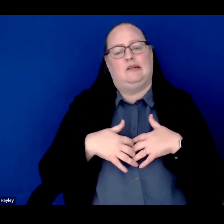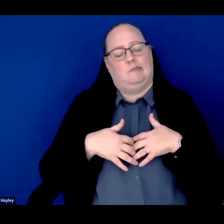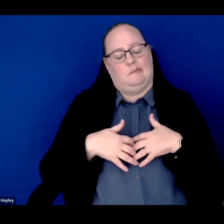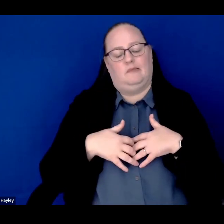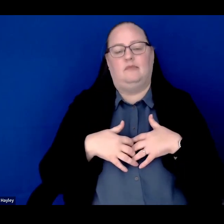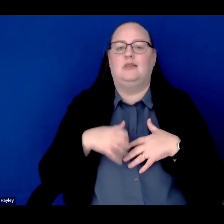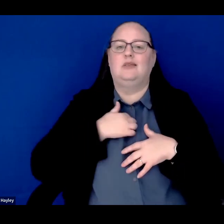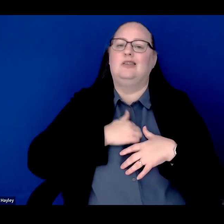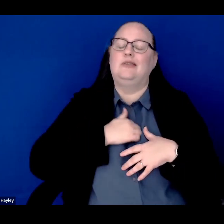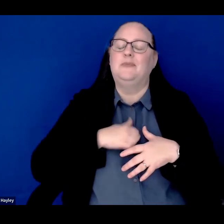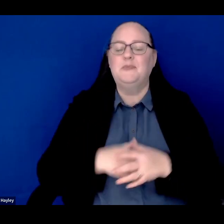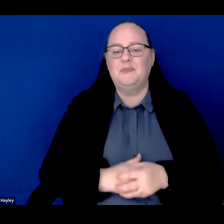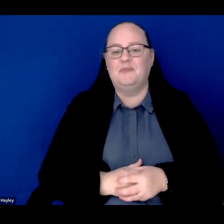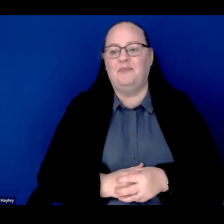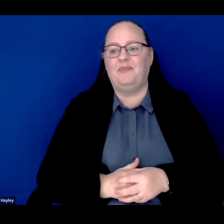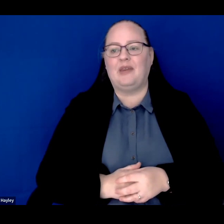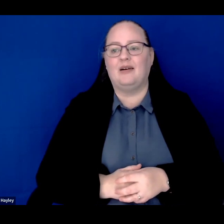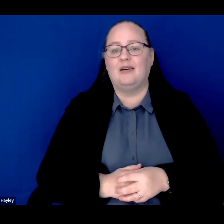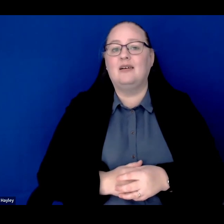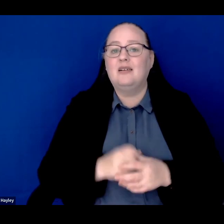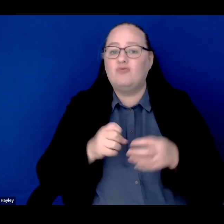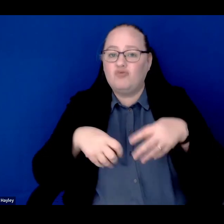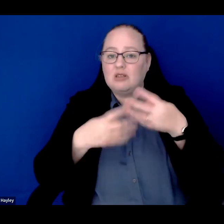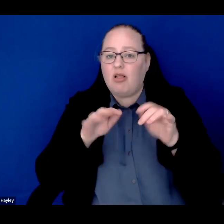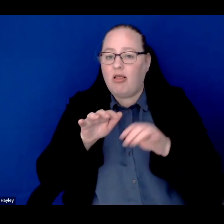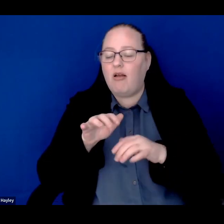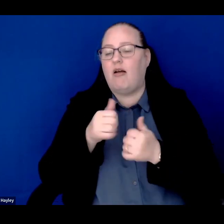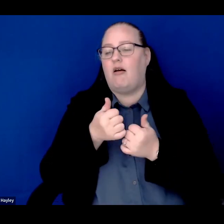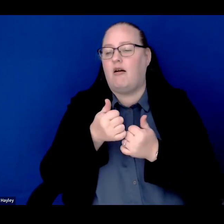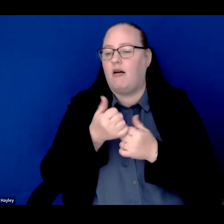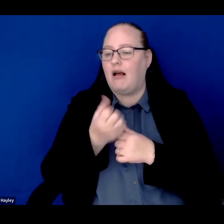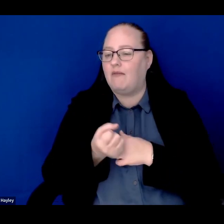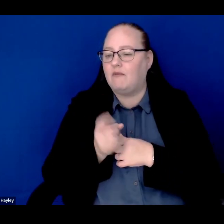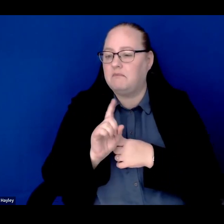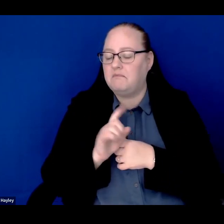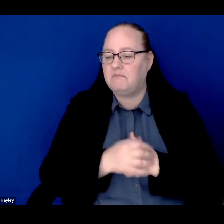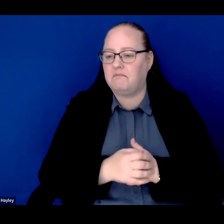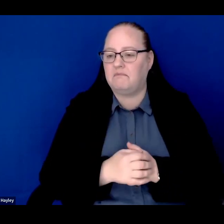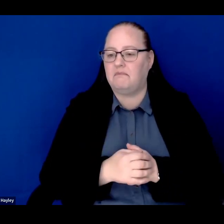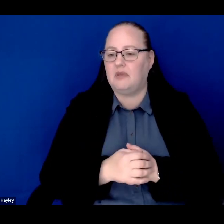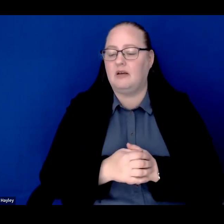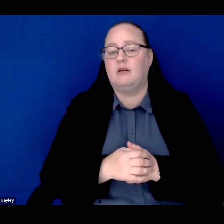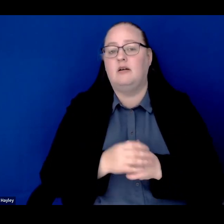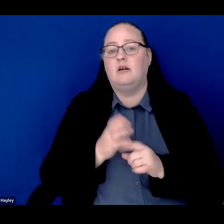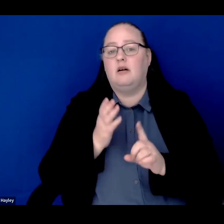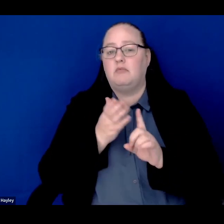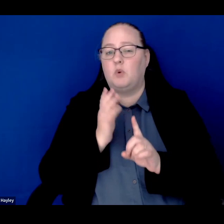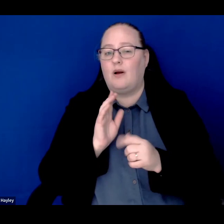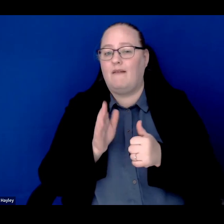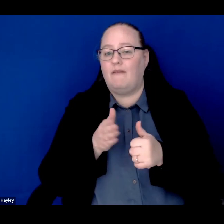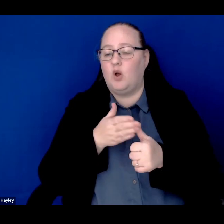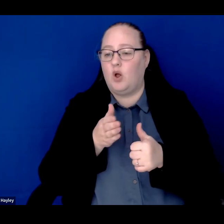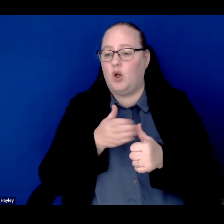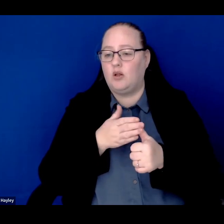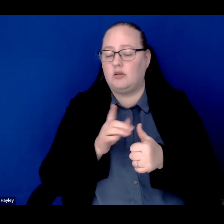an appearance right now. But I think if you can see the results, what do we have? So first thing to notice, actually lots of